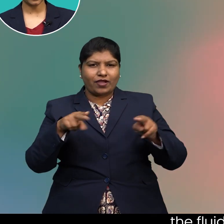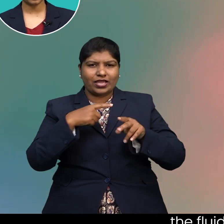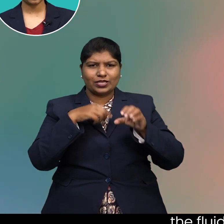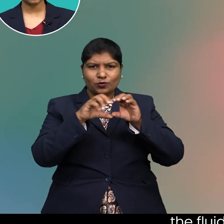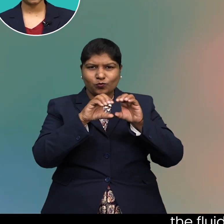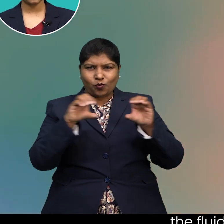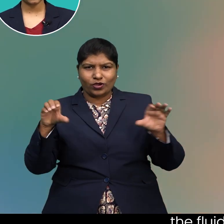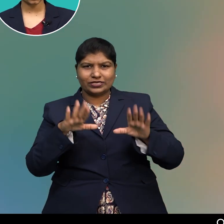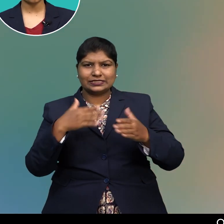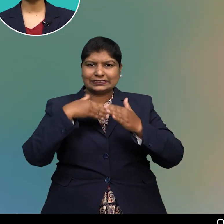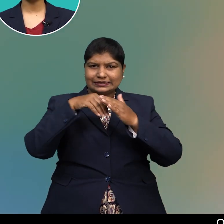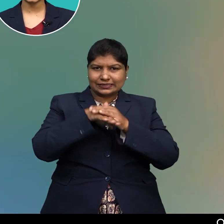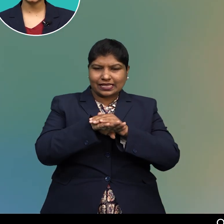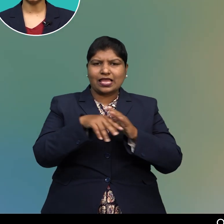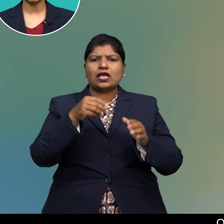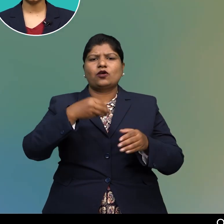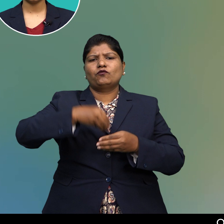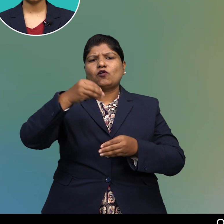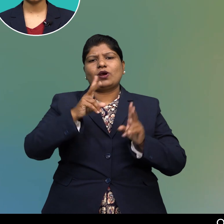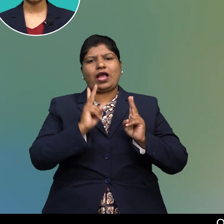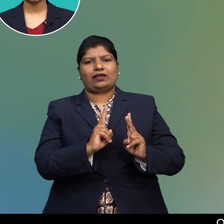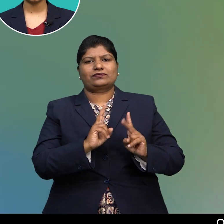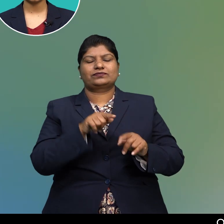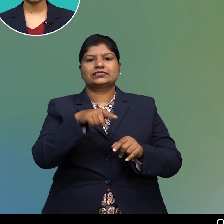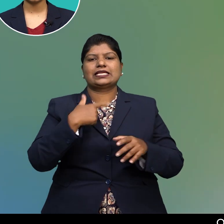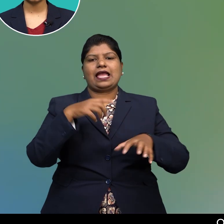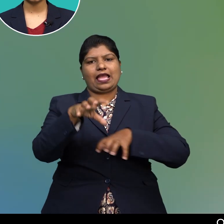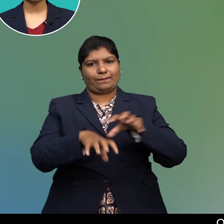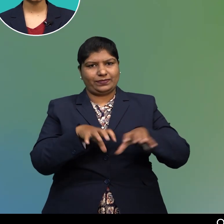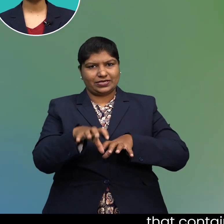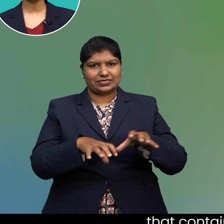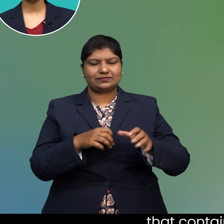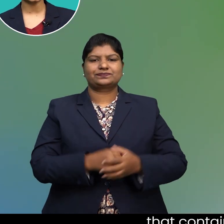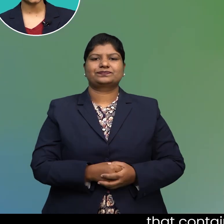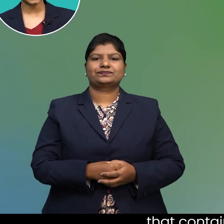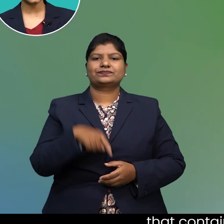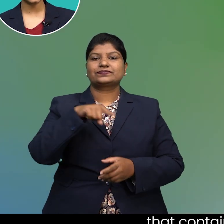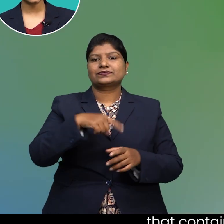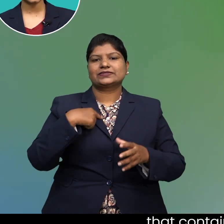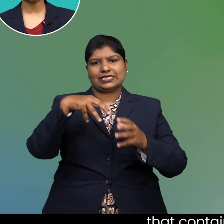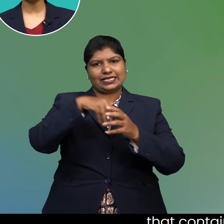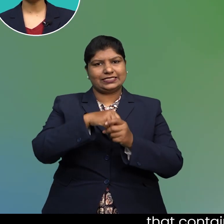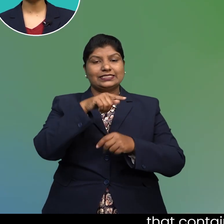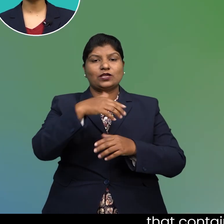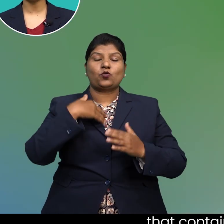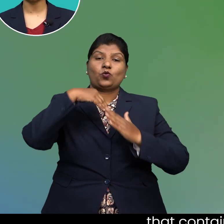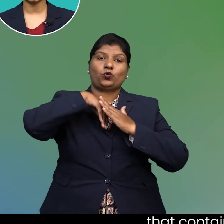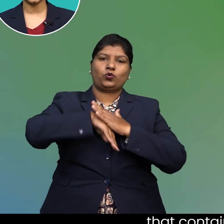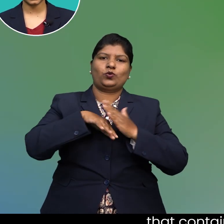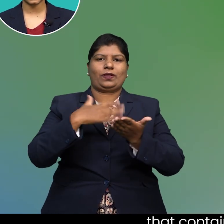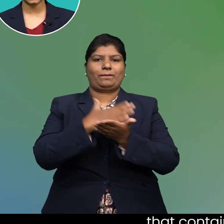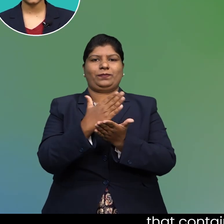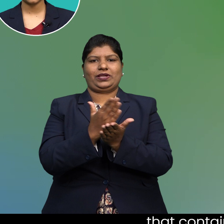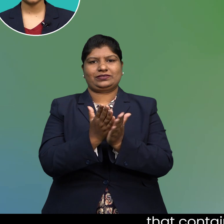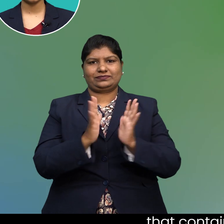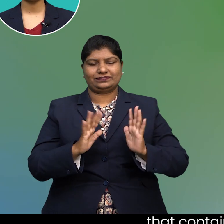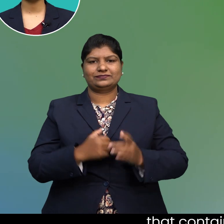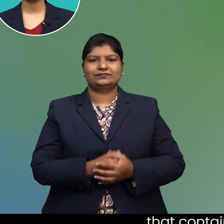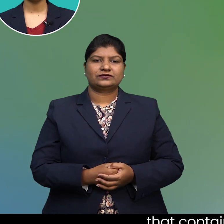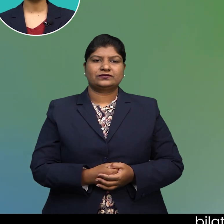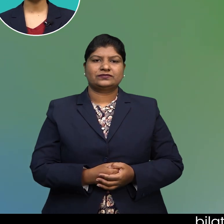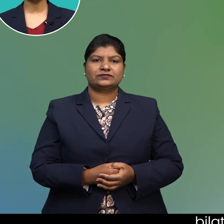A basic group of natural objects that includes all living and extant animals.